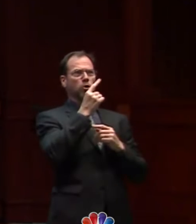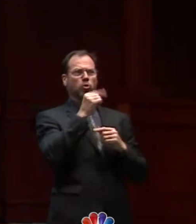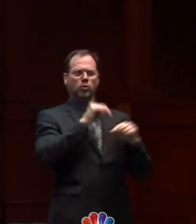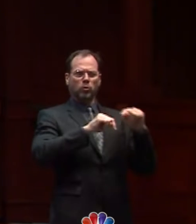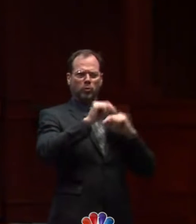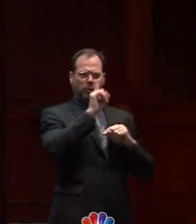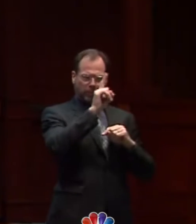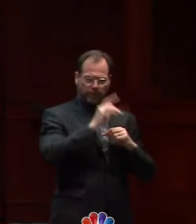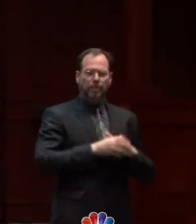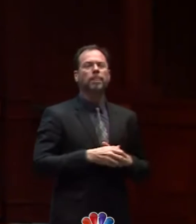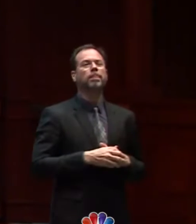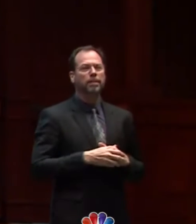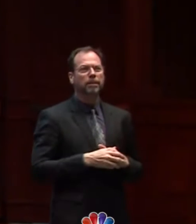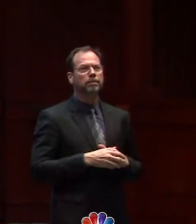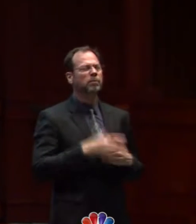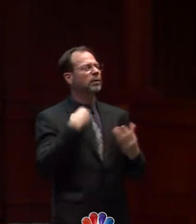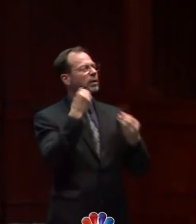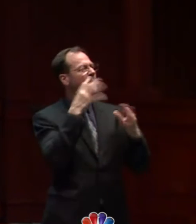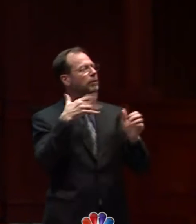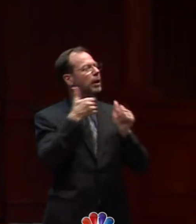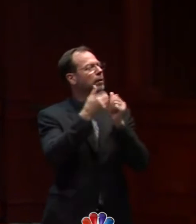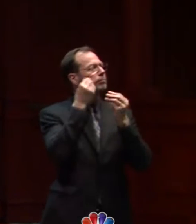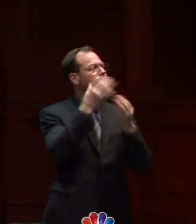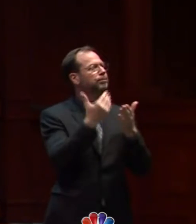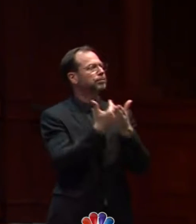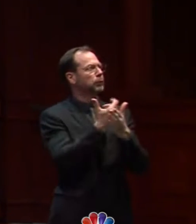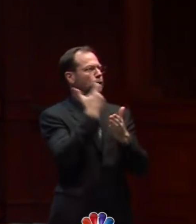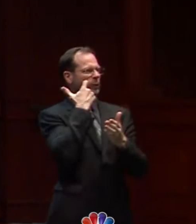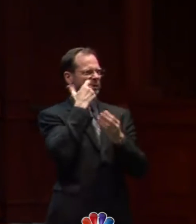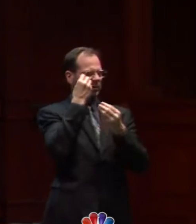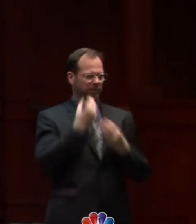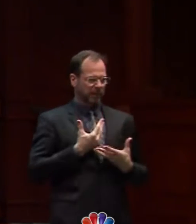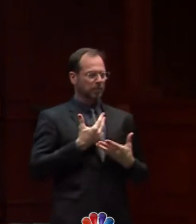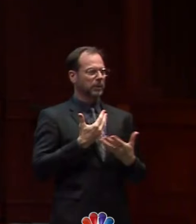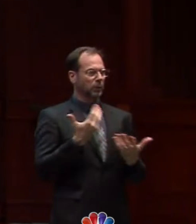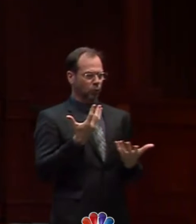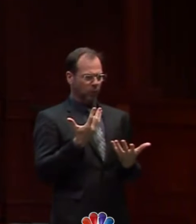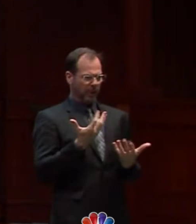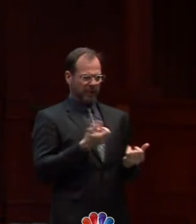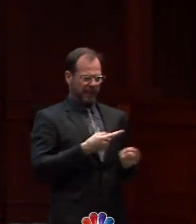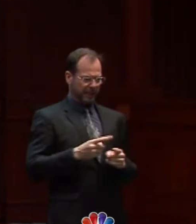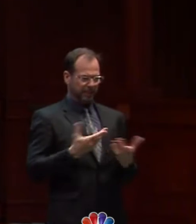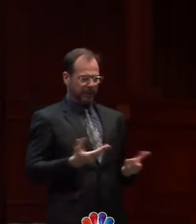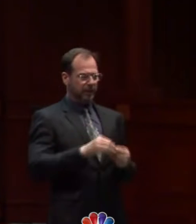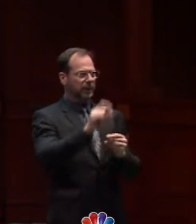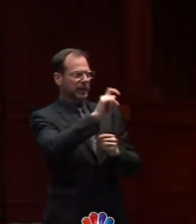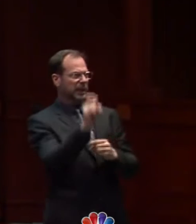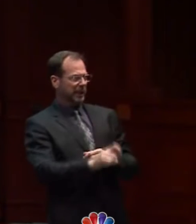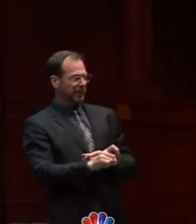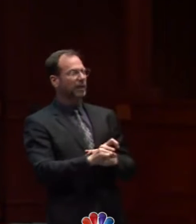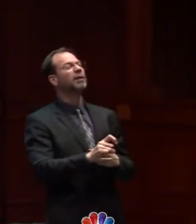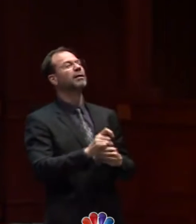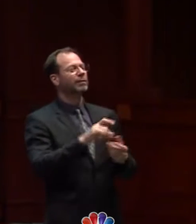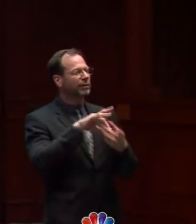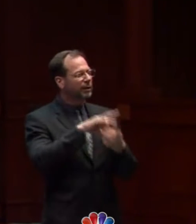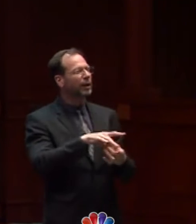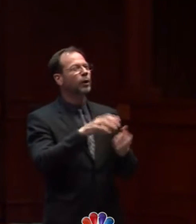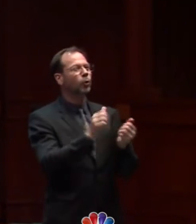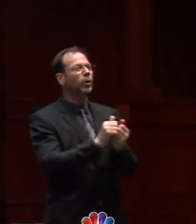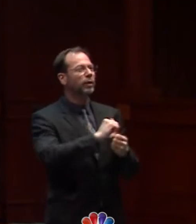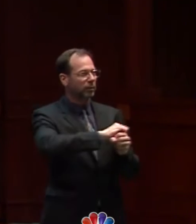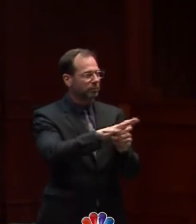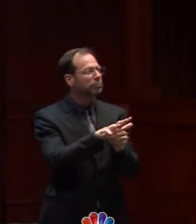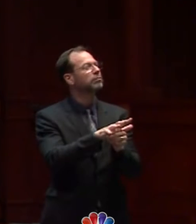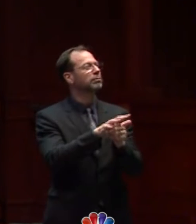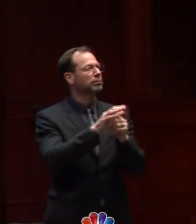want to provide you some updated information about where we stand in the state with regard to the